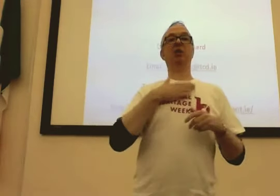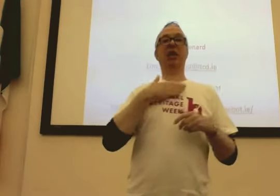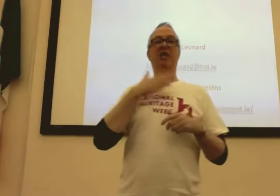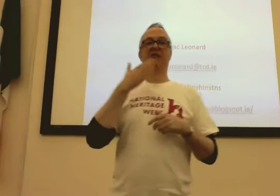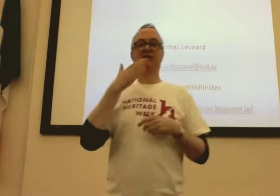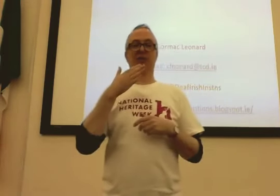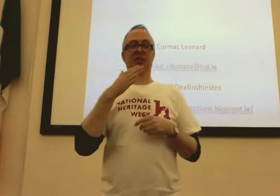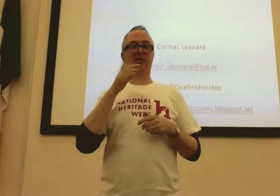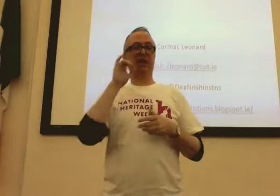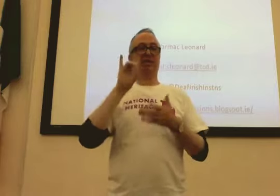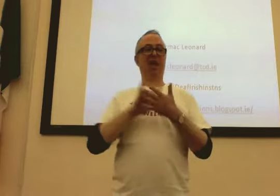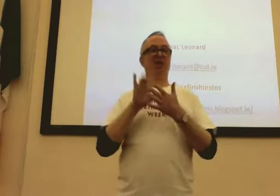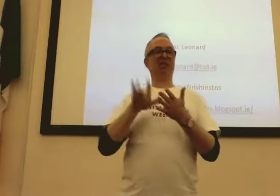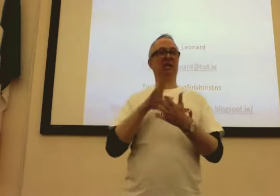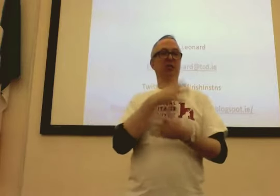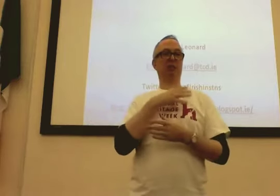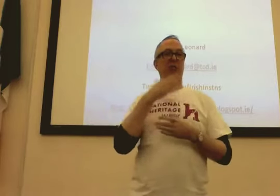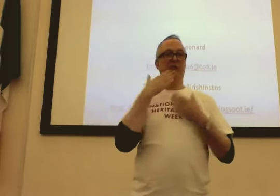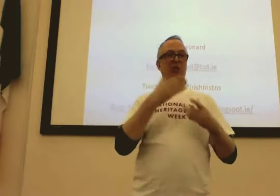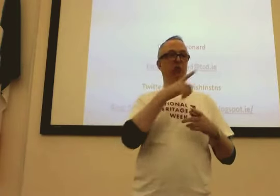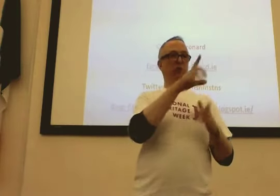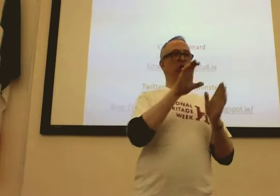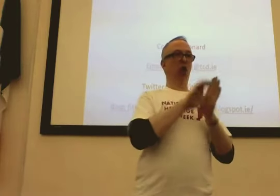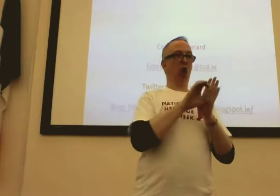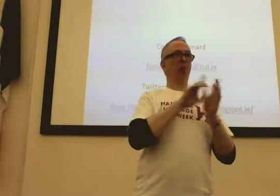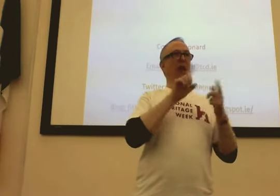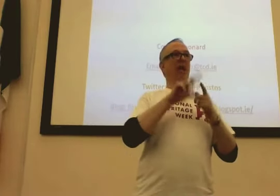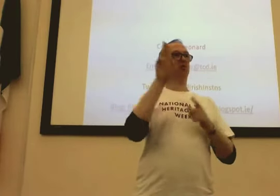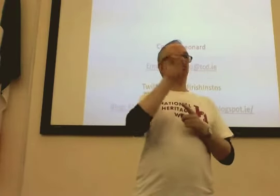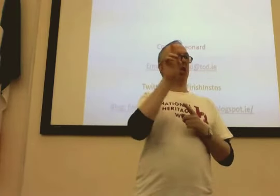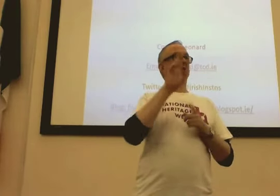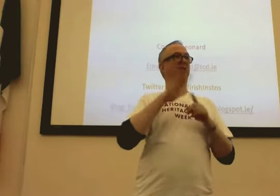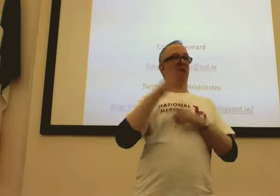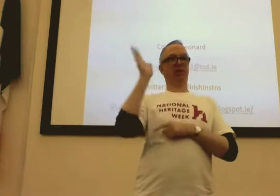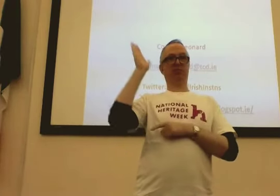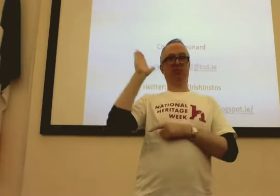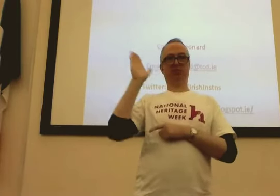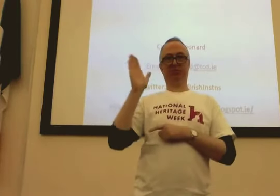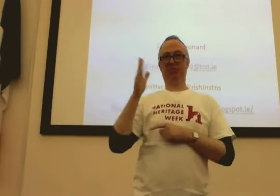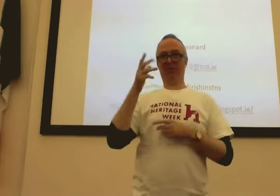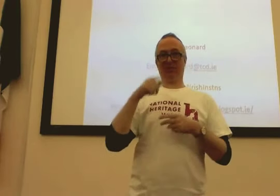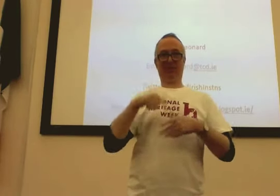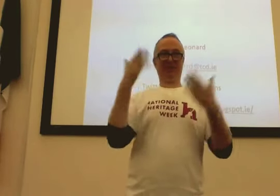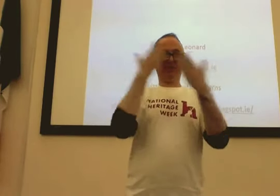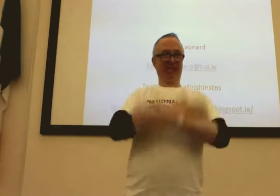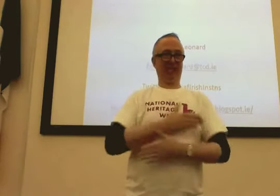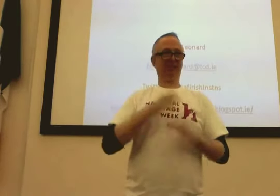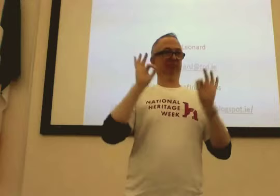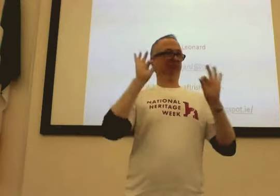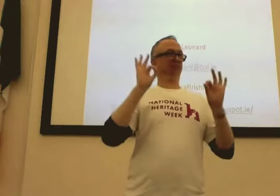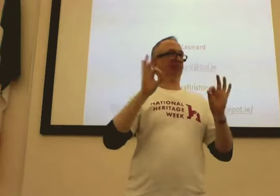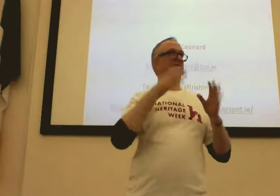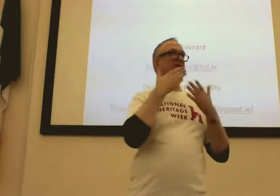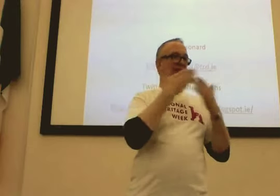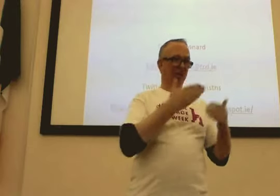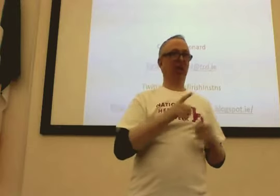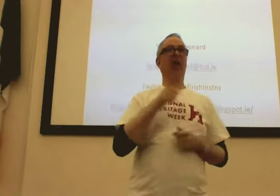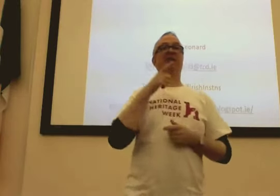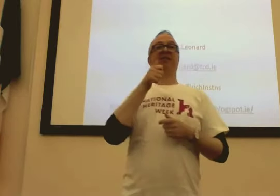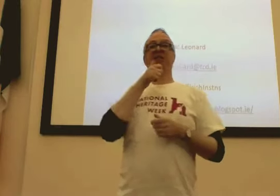Okay. I'd like to, the Deaf Rights Centre and our committee would like to thank Cormac Lynott and Richard Pollard for their fantastic presentation